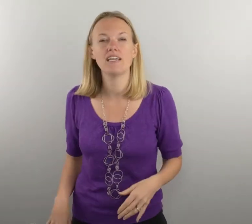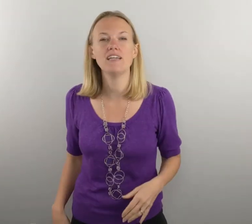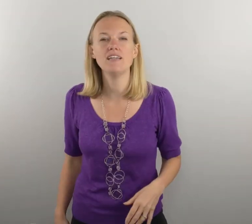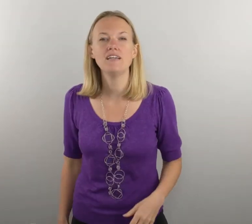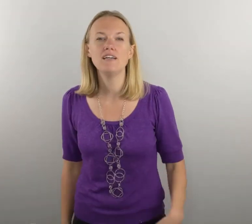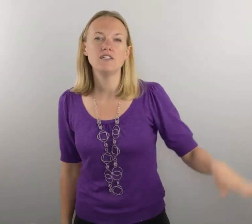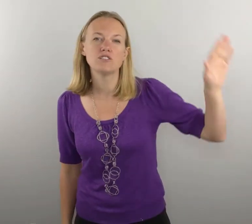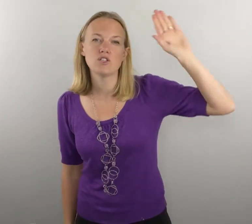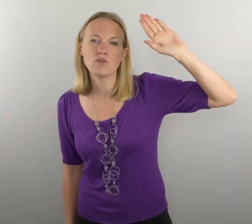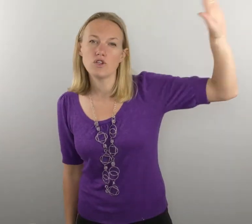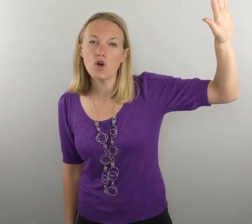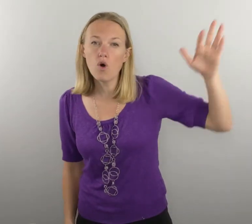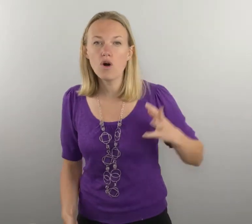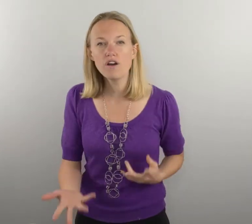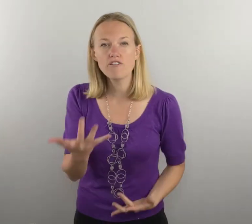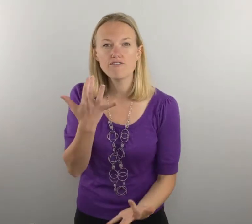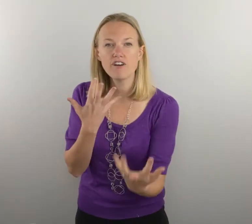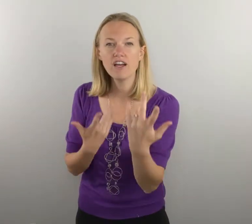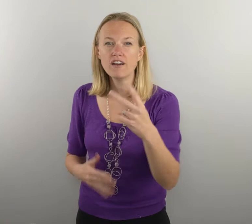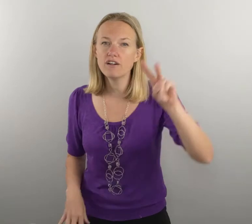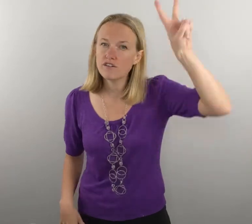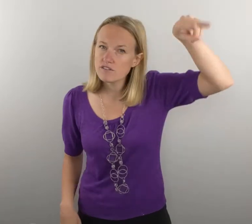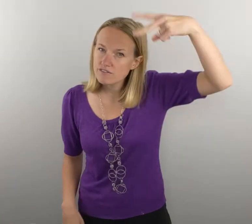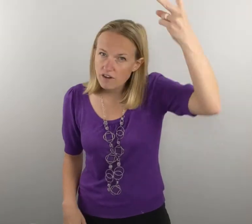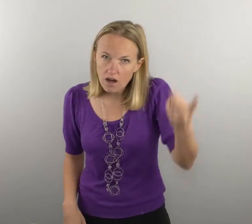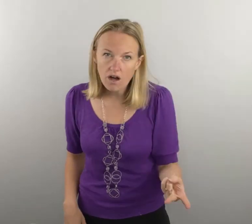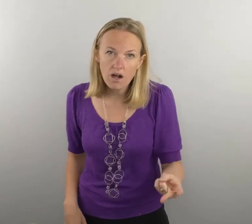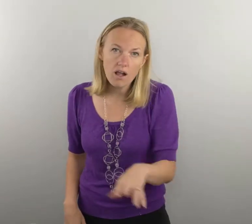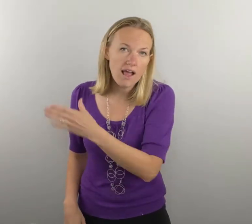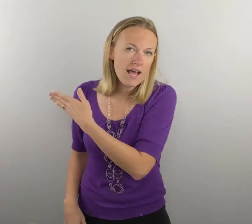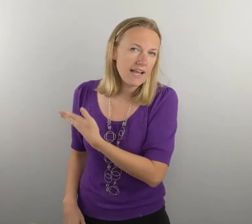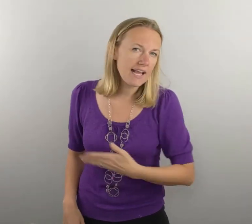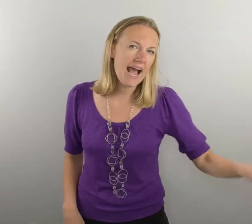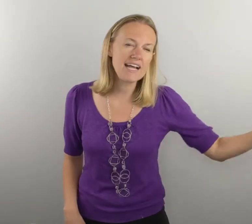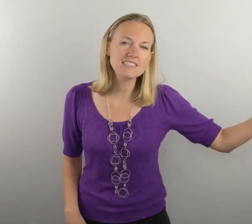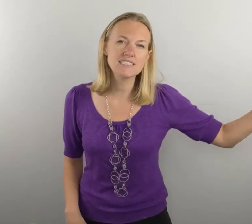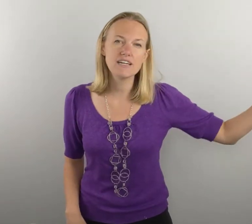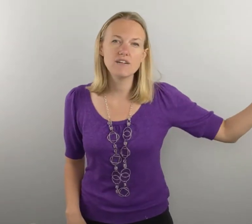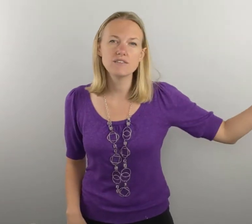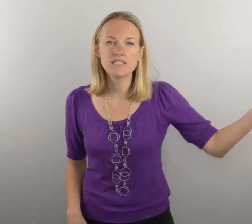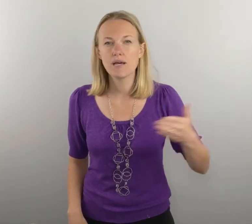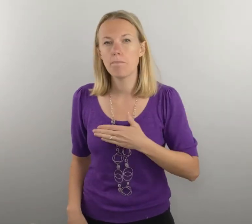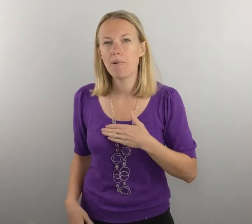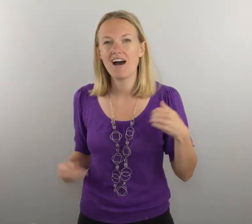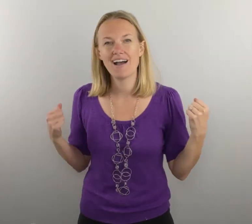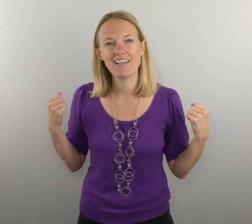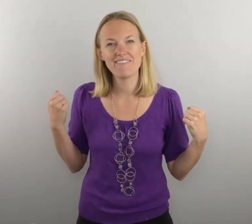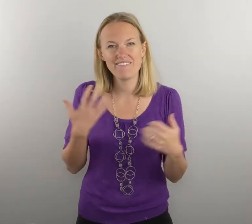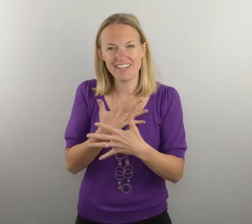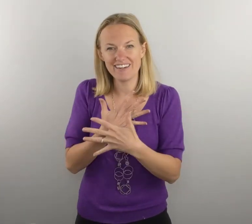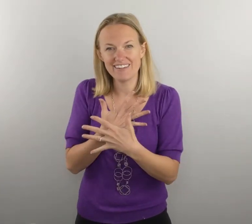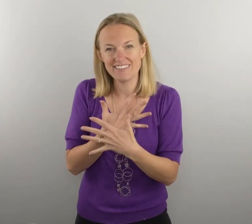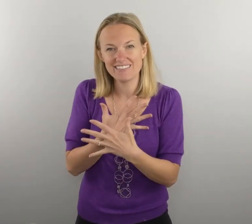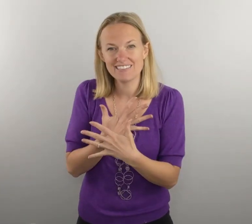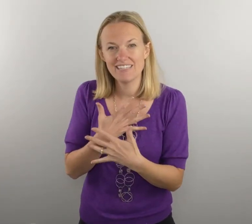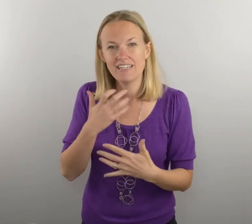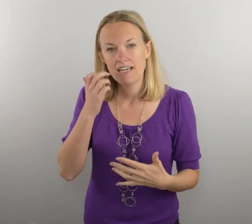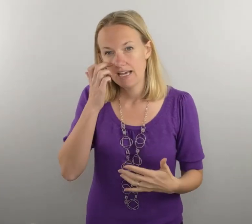okay? So your fire fall, cast out my fears, and let